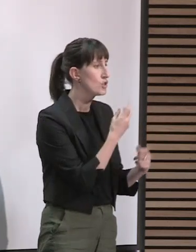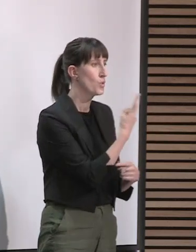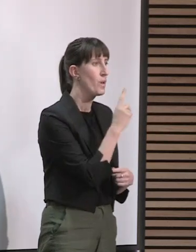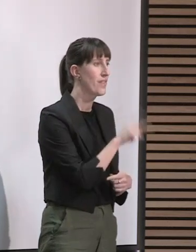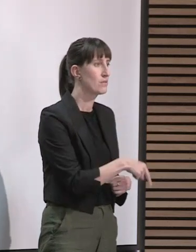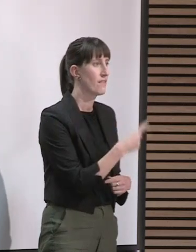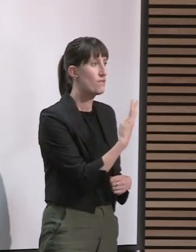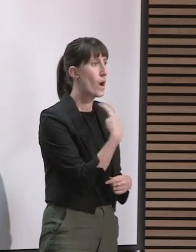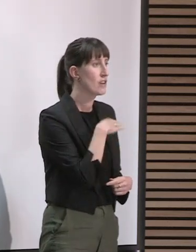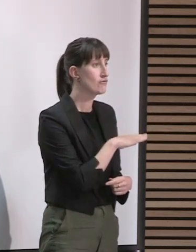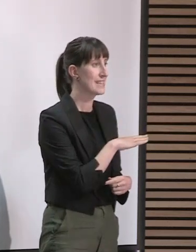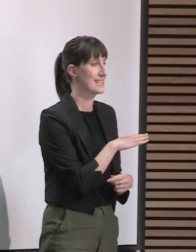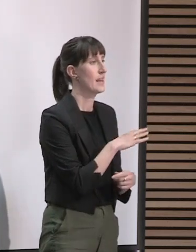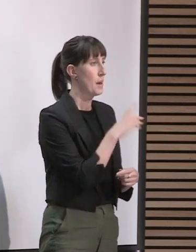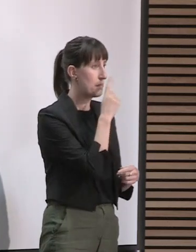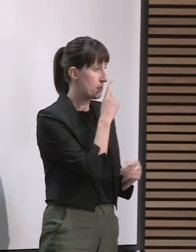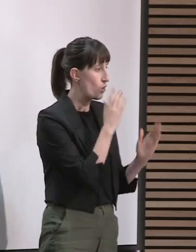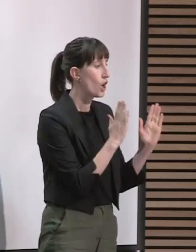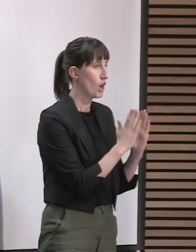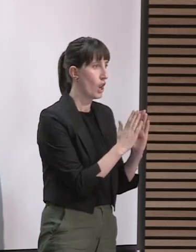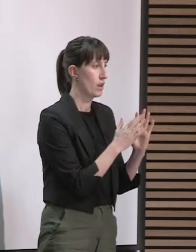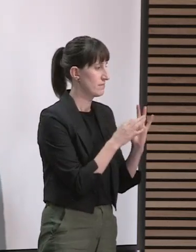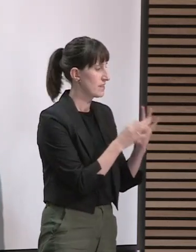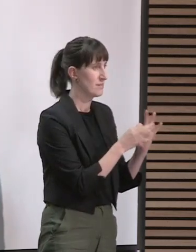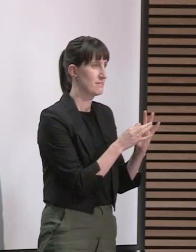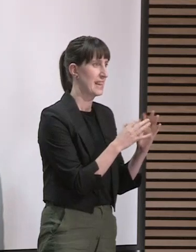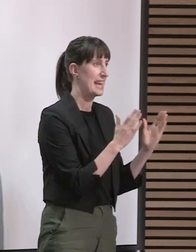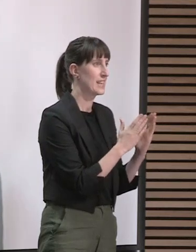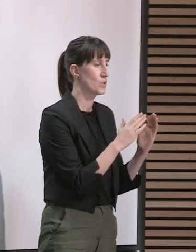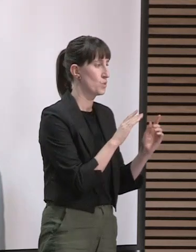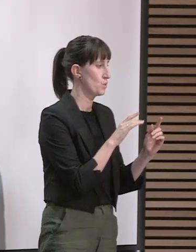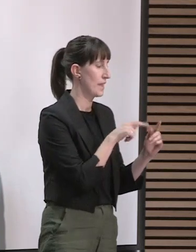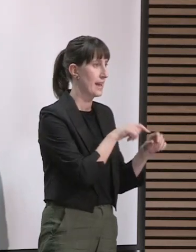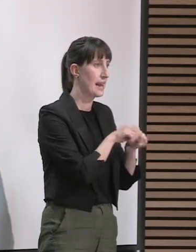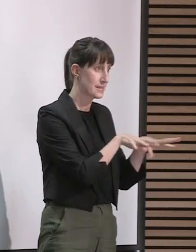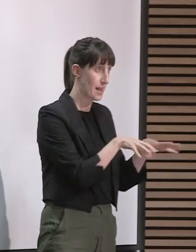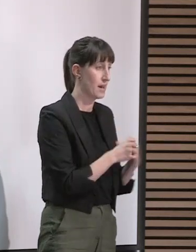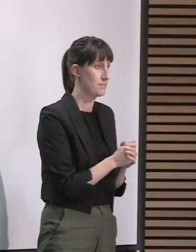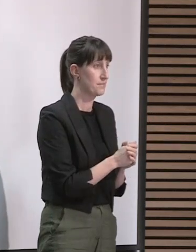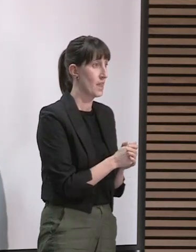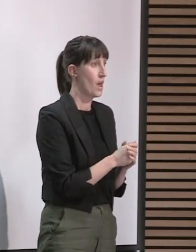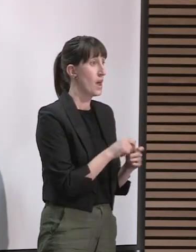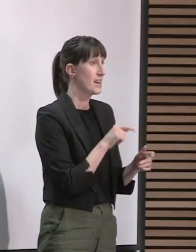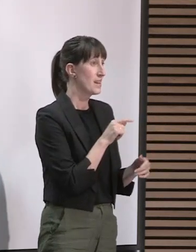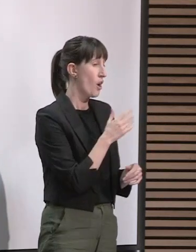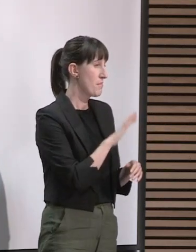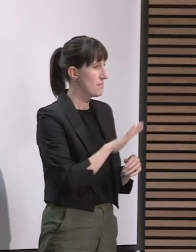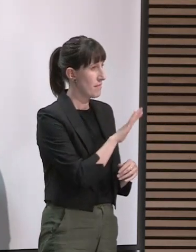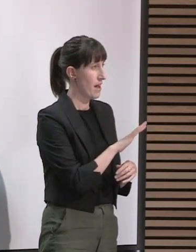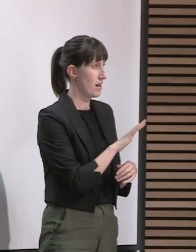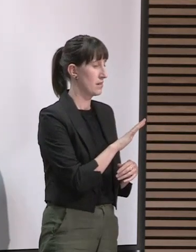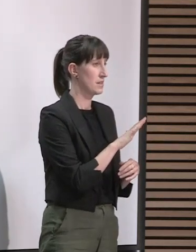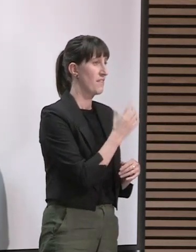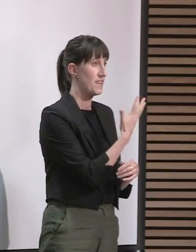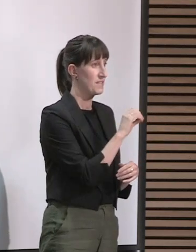2,446 close contacts associated with the community outbreak, and 2,390 of these had been contacted,